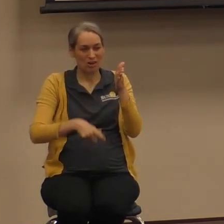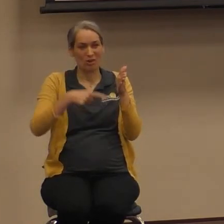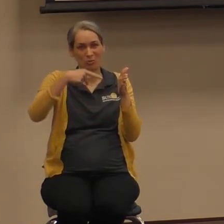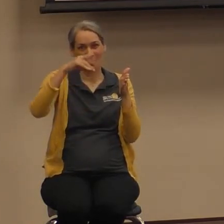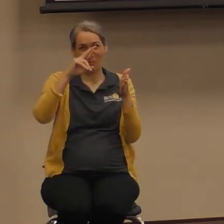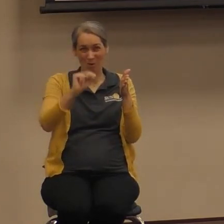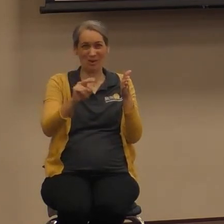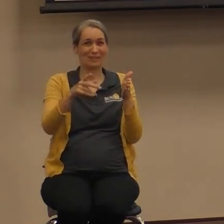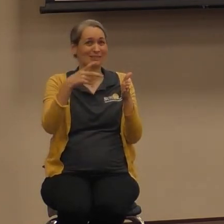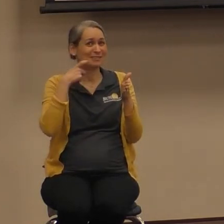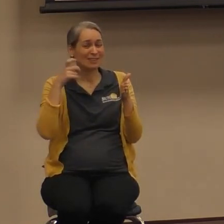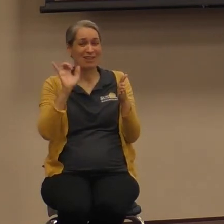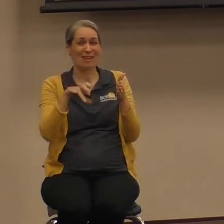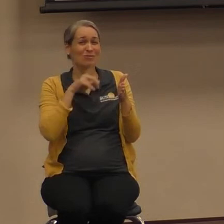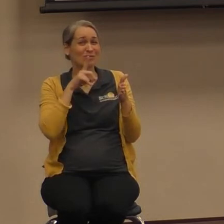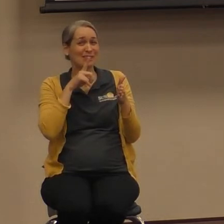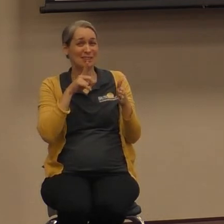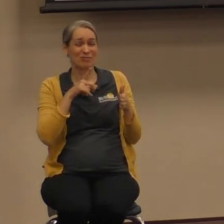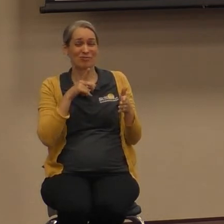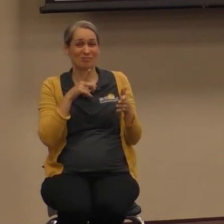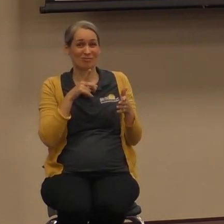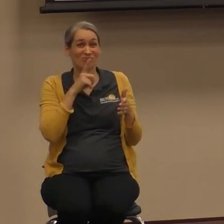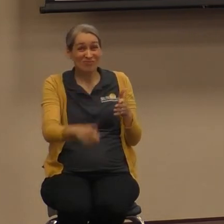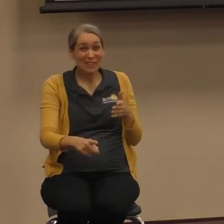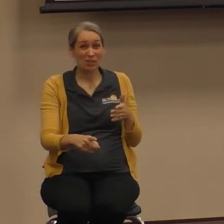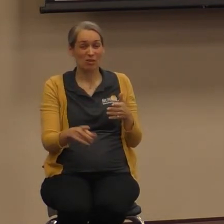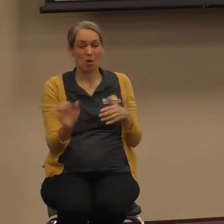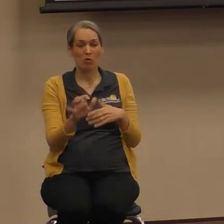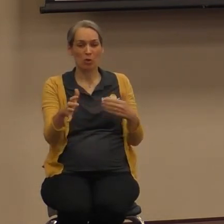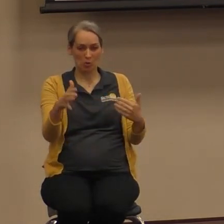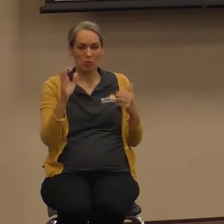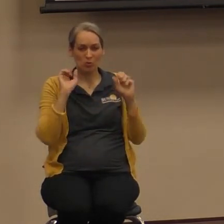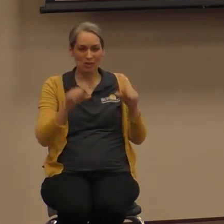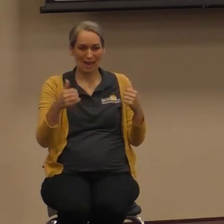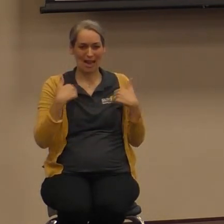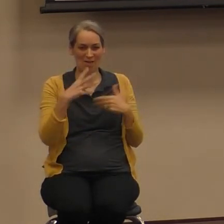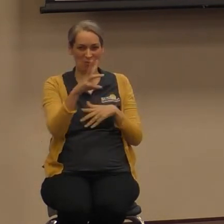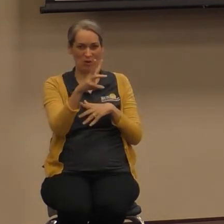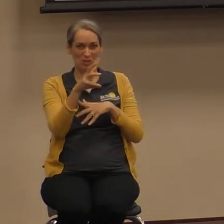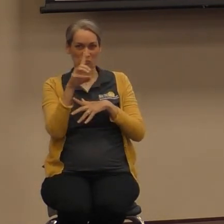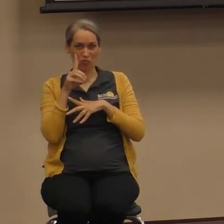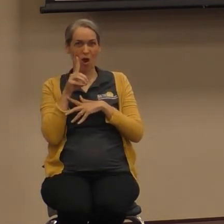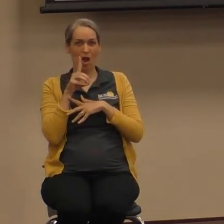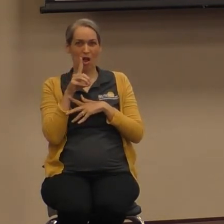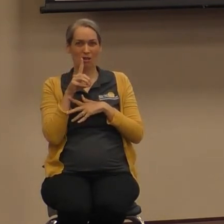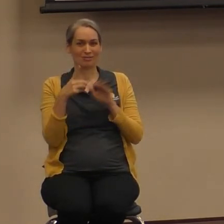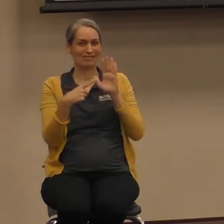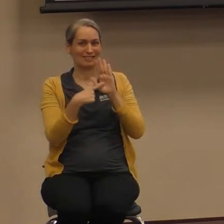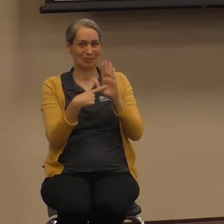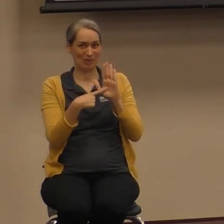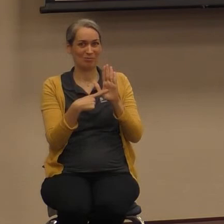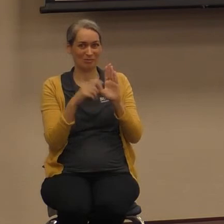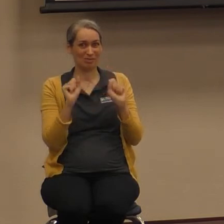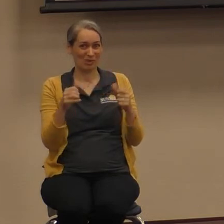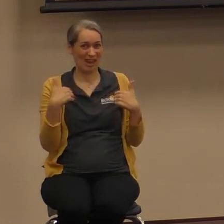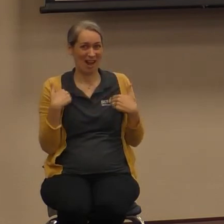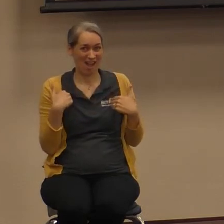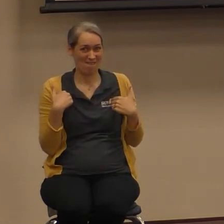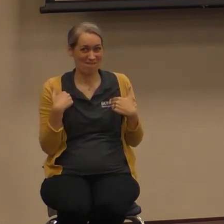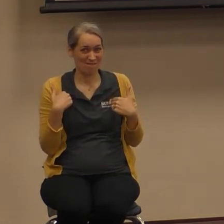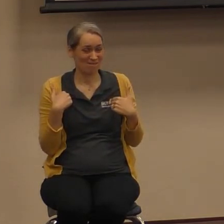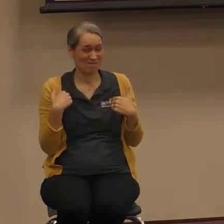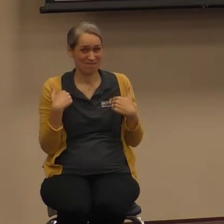real, and withdrawal symptoms are also very real. You don't think about that too much. It is not the same